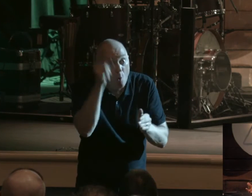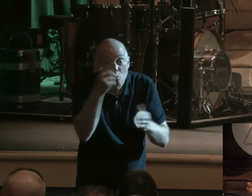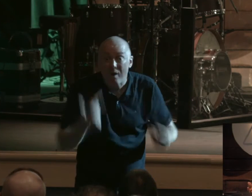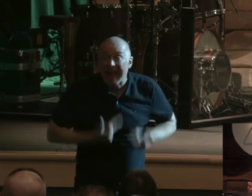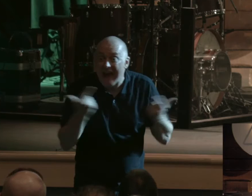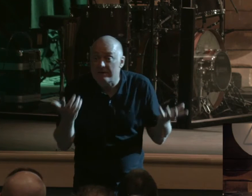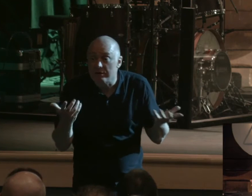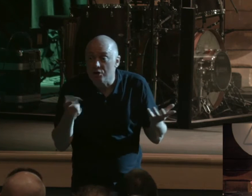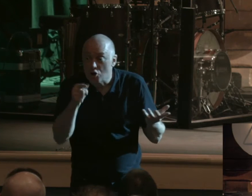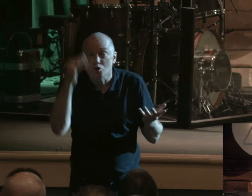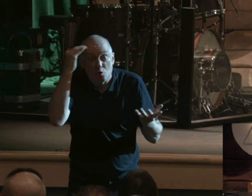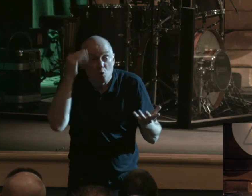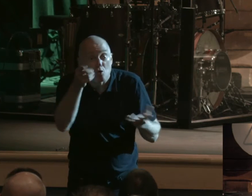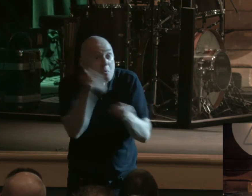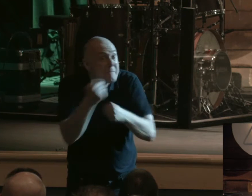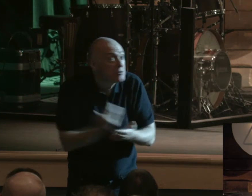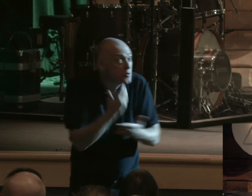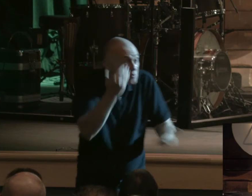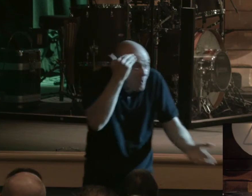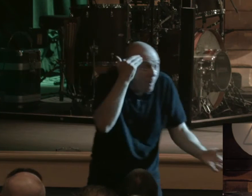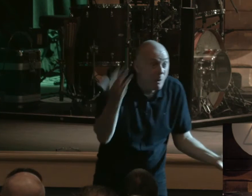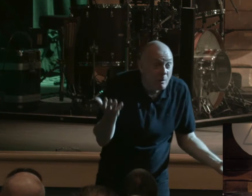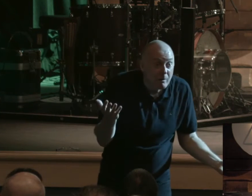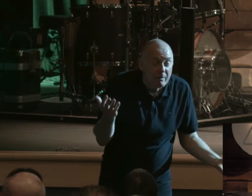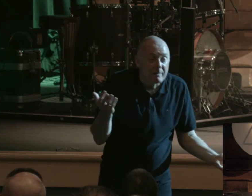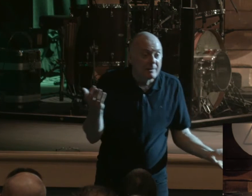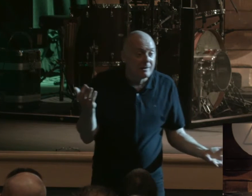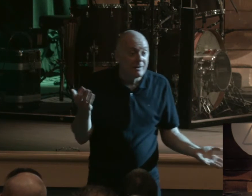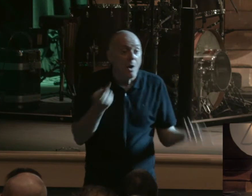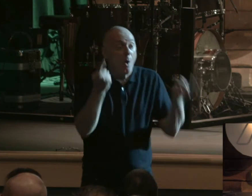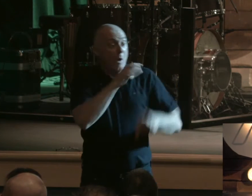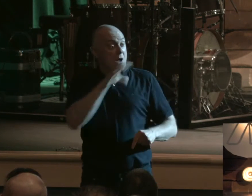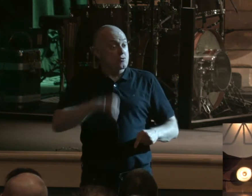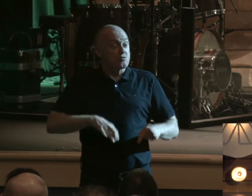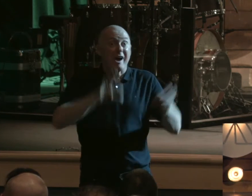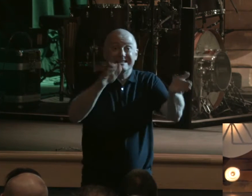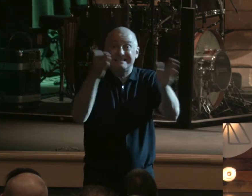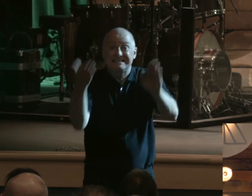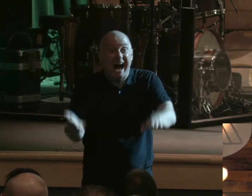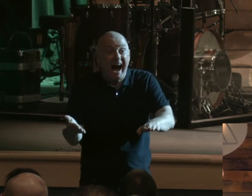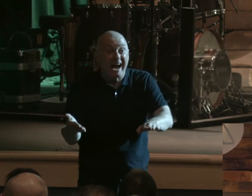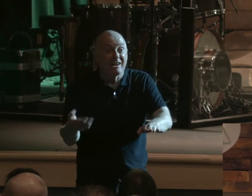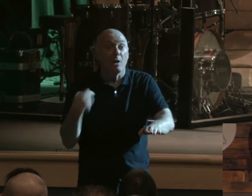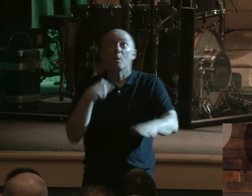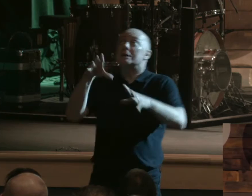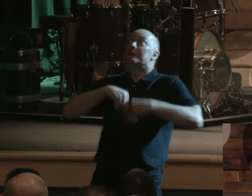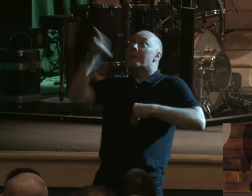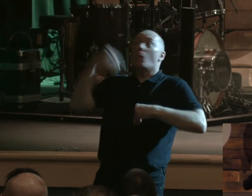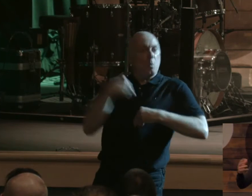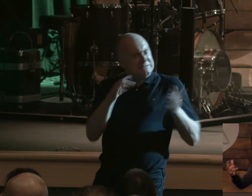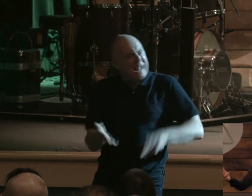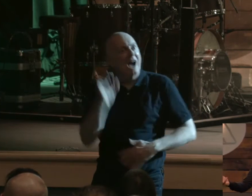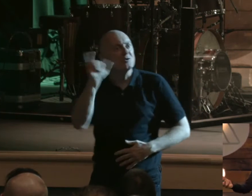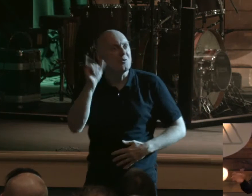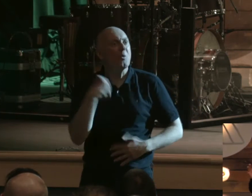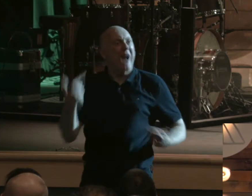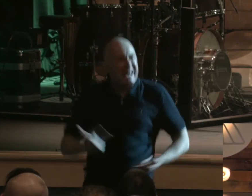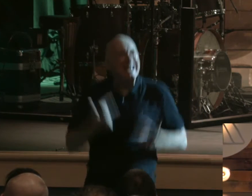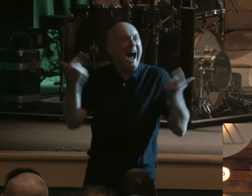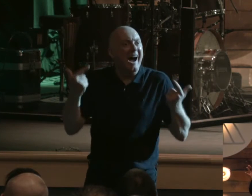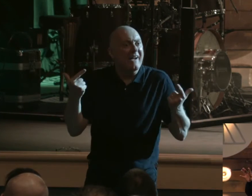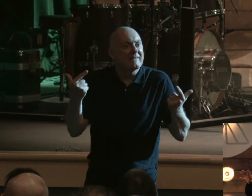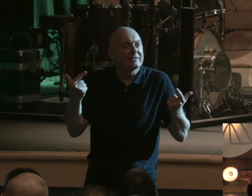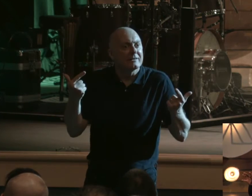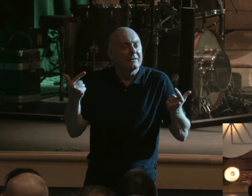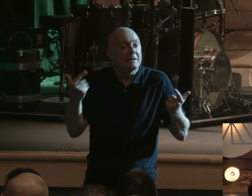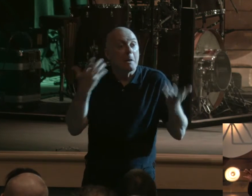alive? Do you know that you're made new? When Christ has died, we die with him. We die with him. We are now alive. Could it be